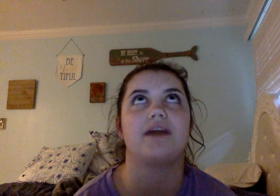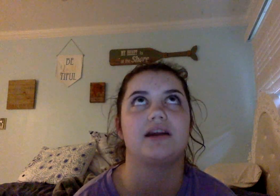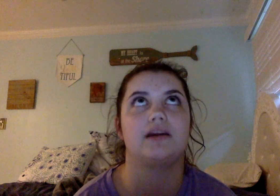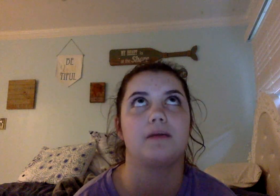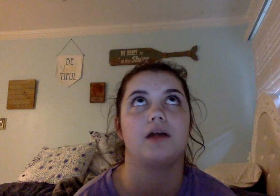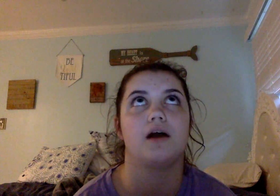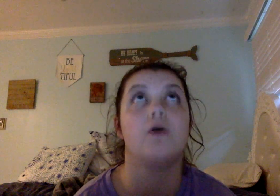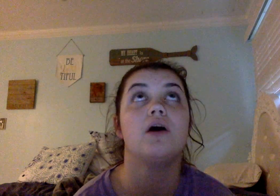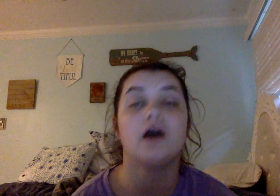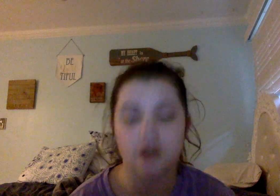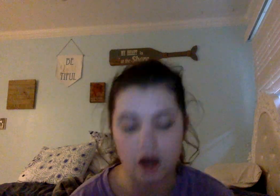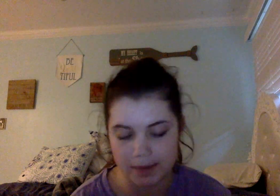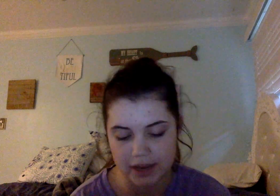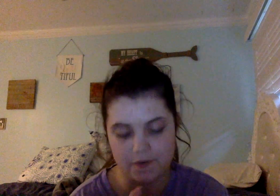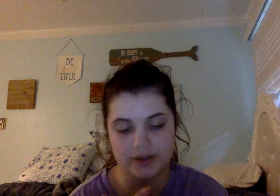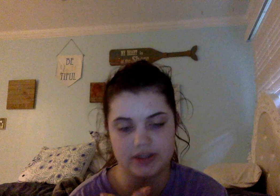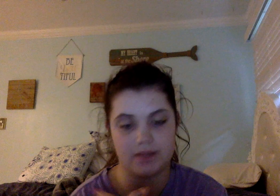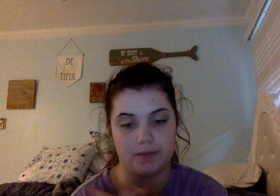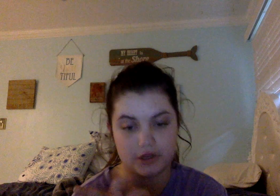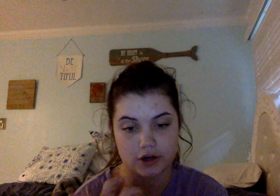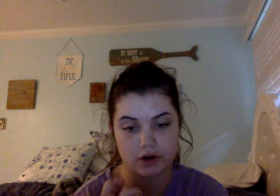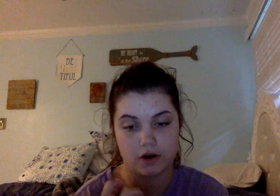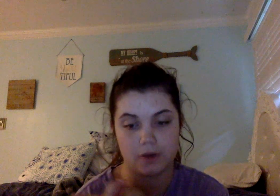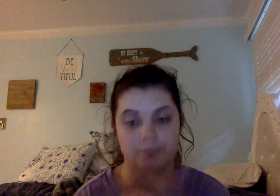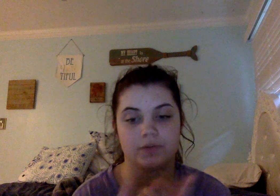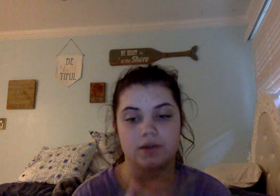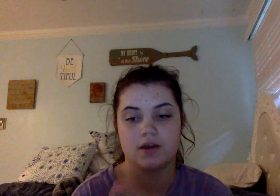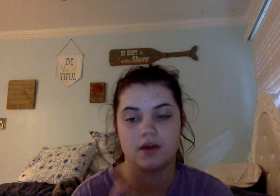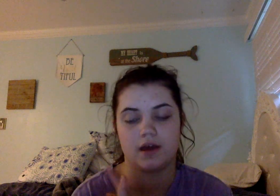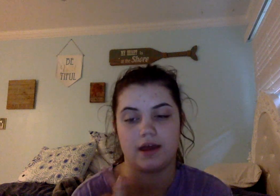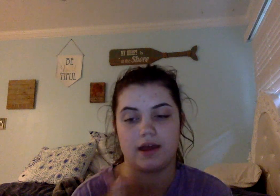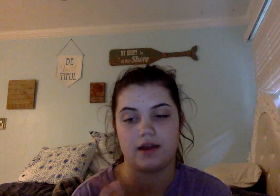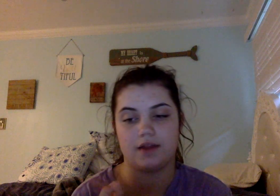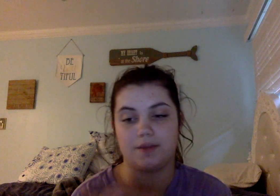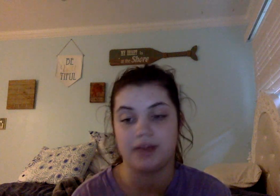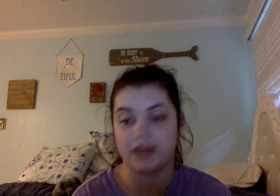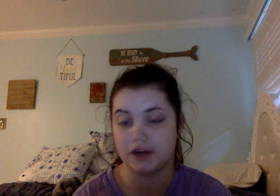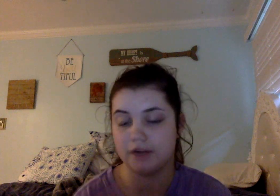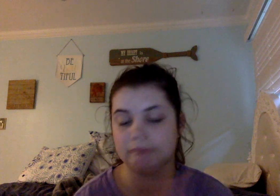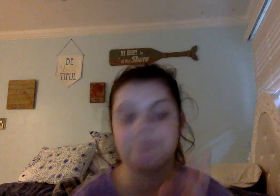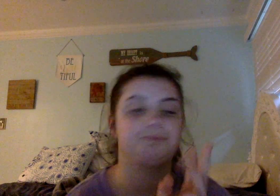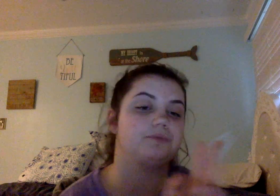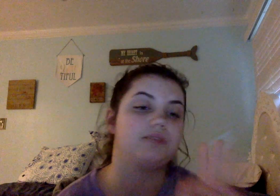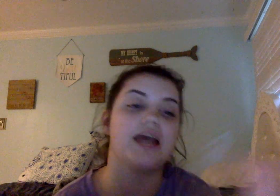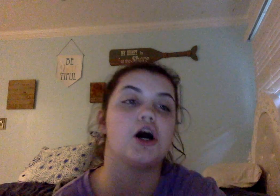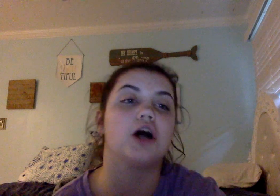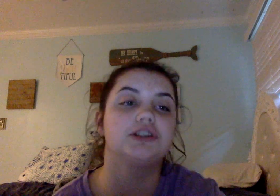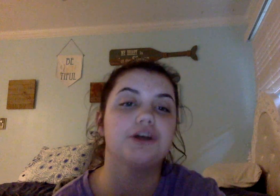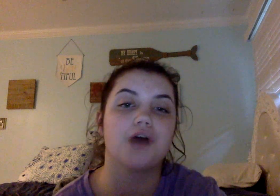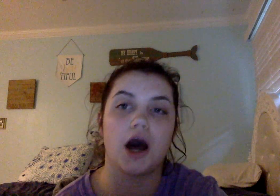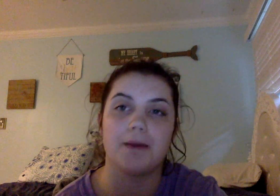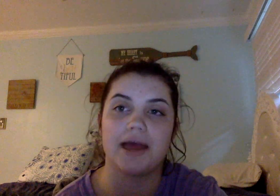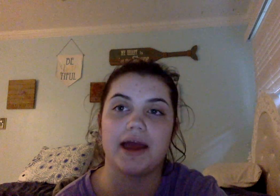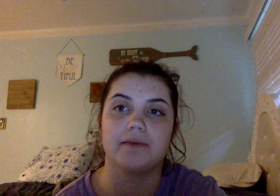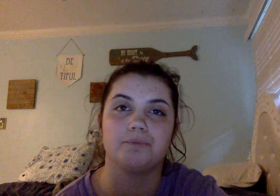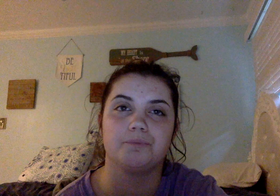down below. Comment if you want to see the bullet journal and the planner. And also comment